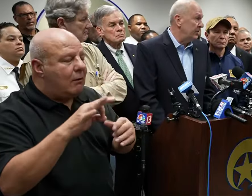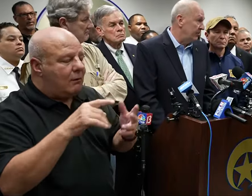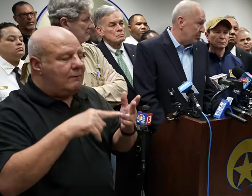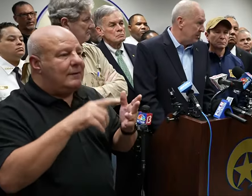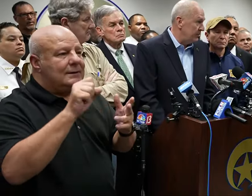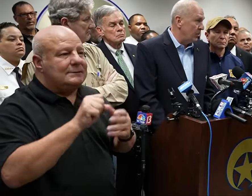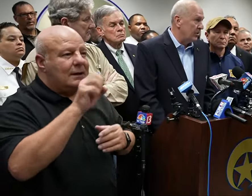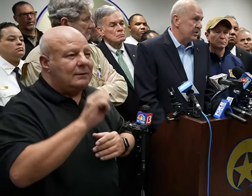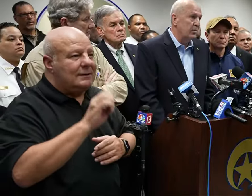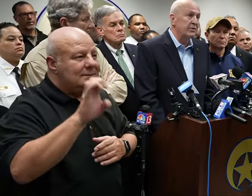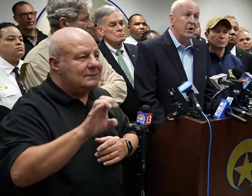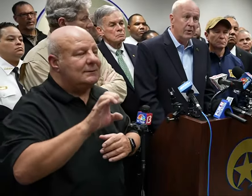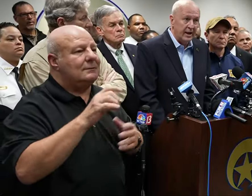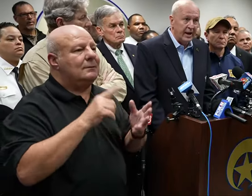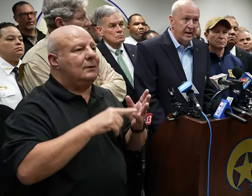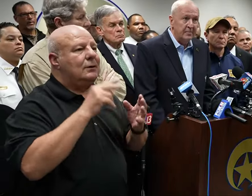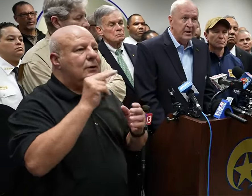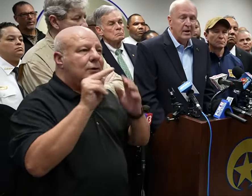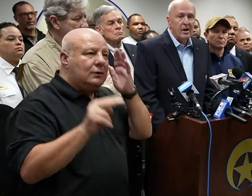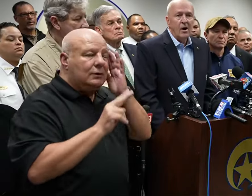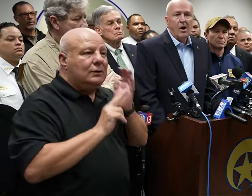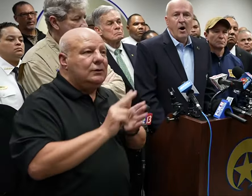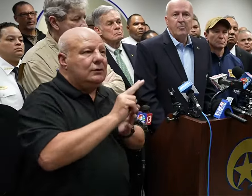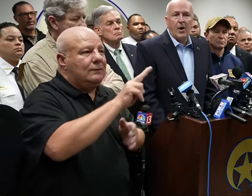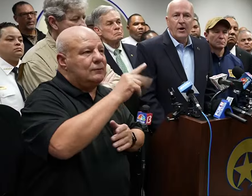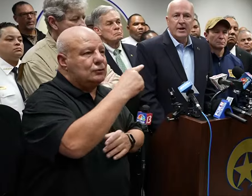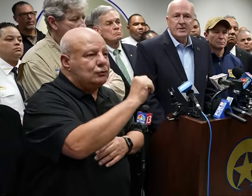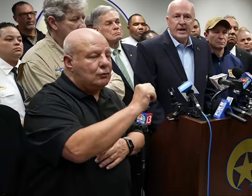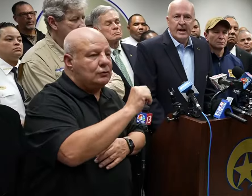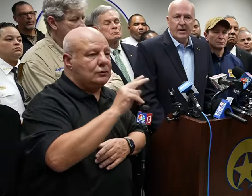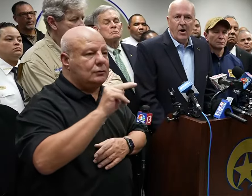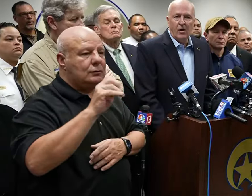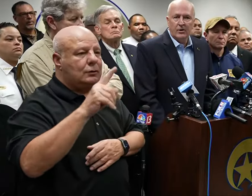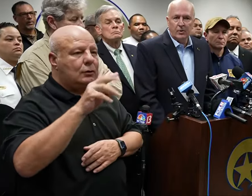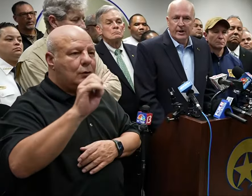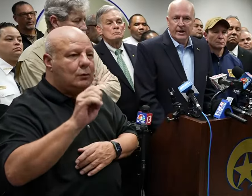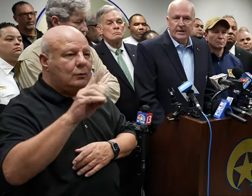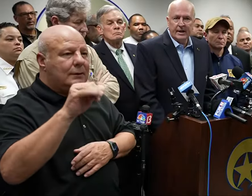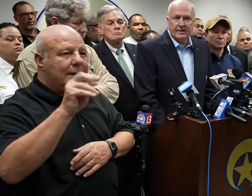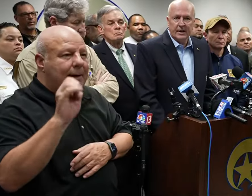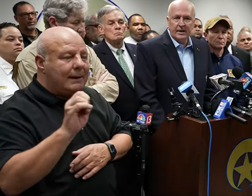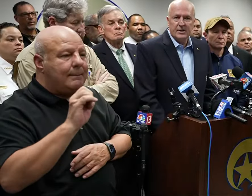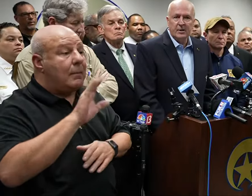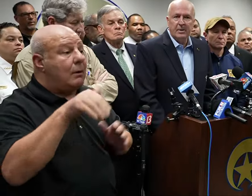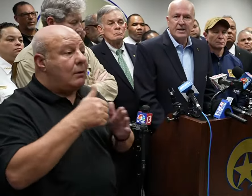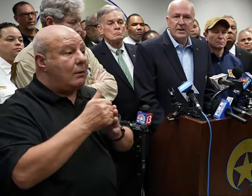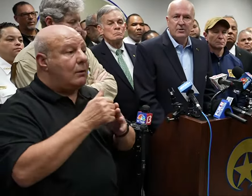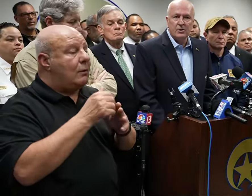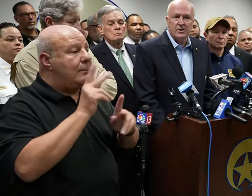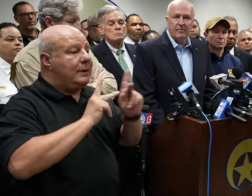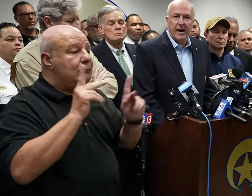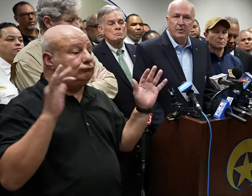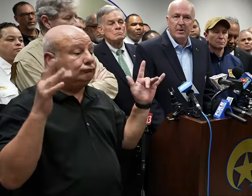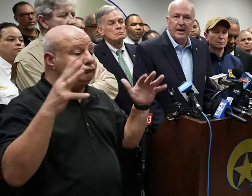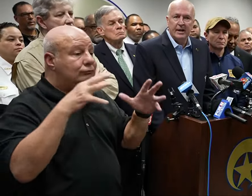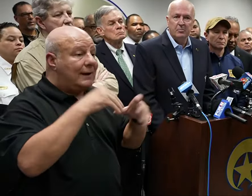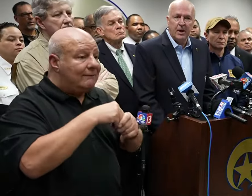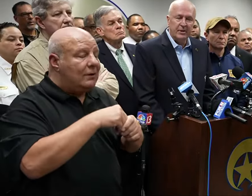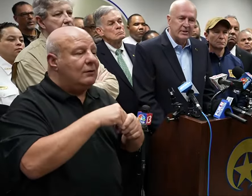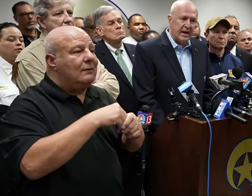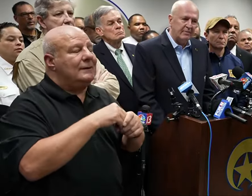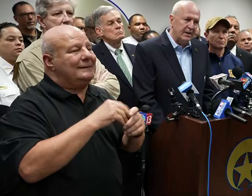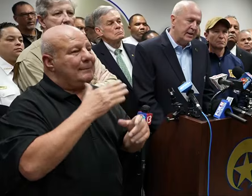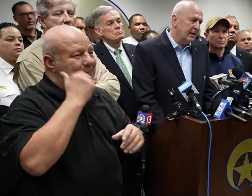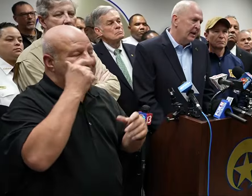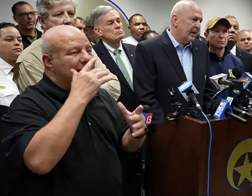Conference, with the University of Georgia, with Notre Dame, all parties, and all agree that it's in the best interest of everybody in